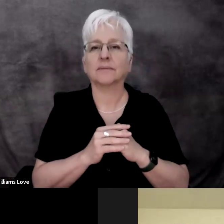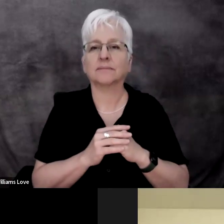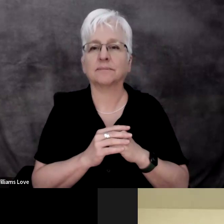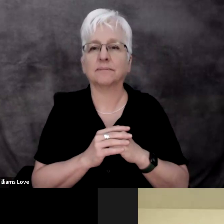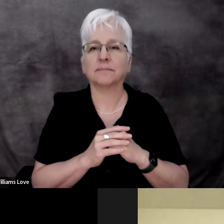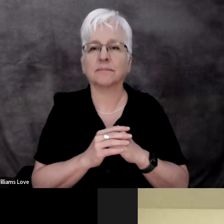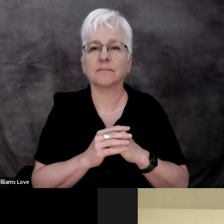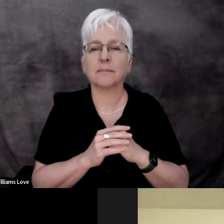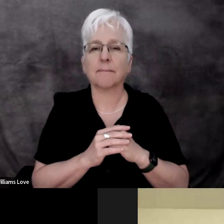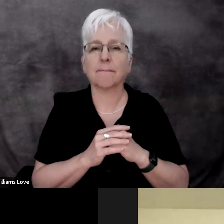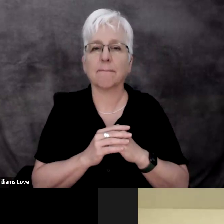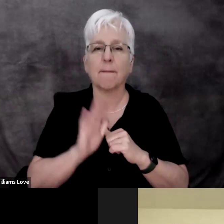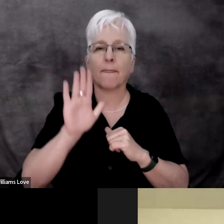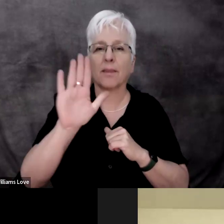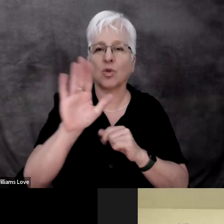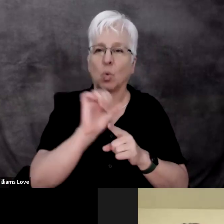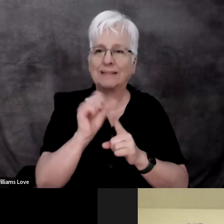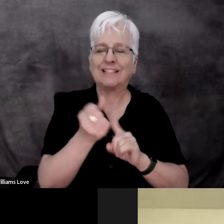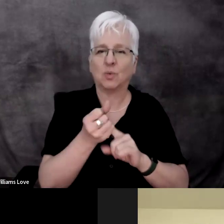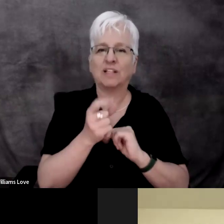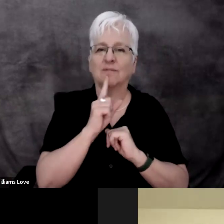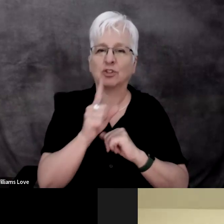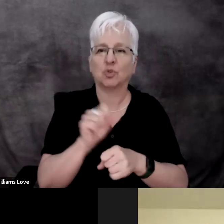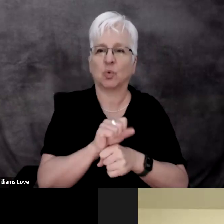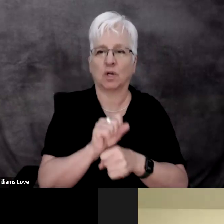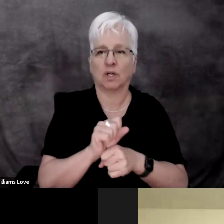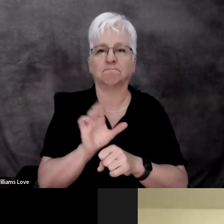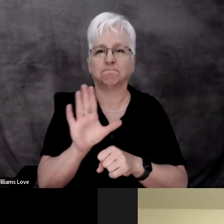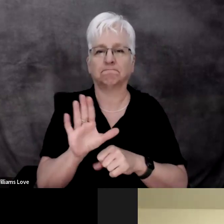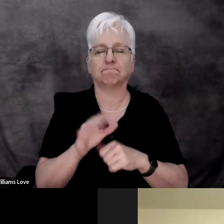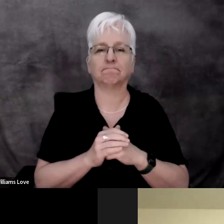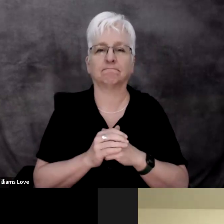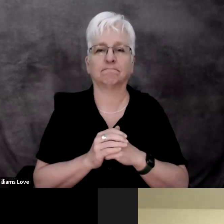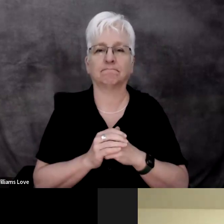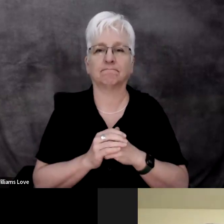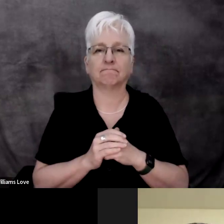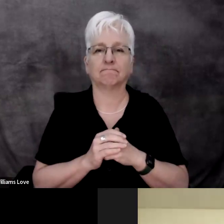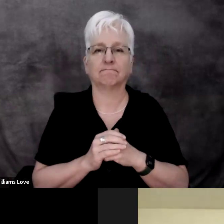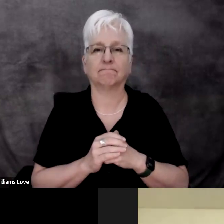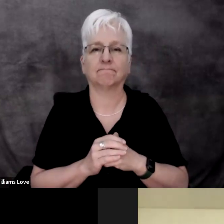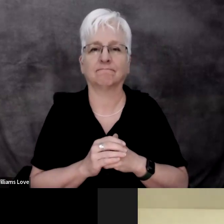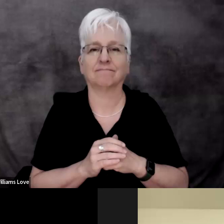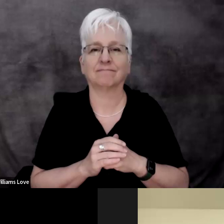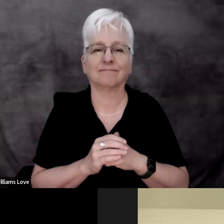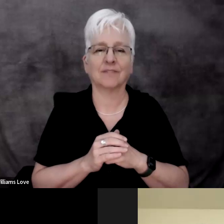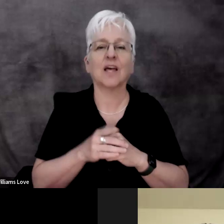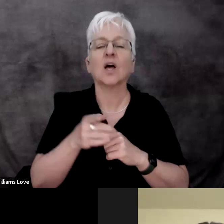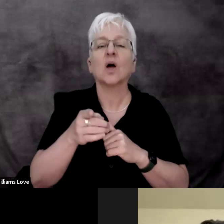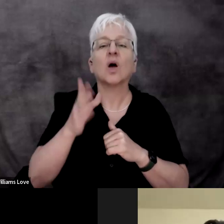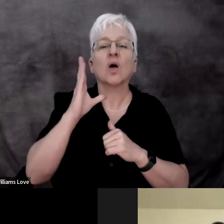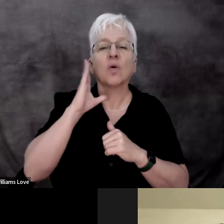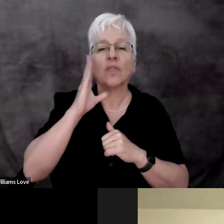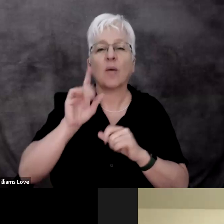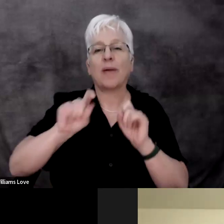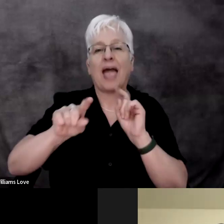you know, situation for sure. But, and so Jermaine and Mikhail, you begin to hear a little bit about them. They'll be answering more questions as